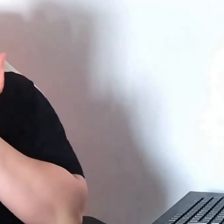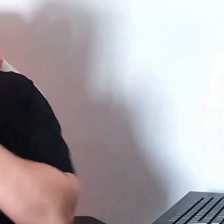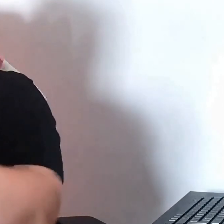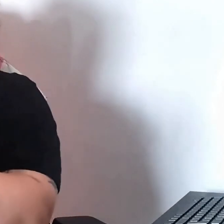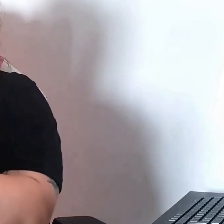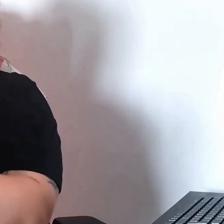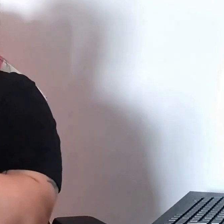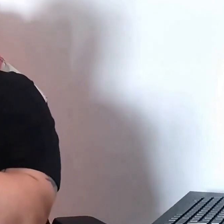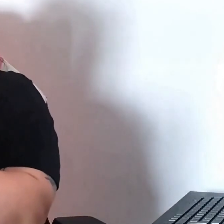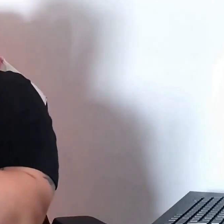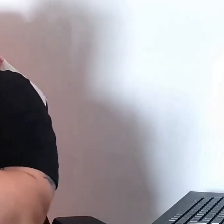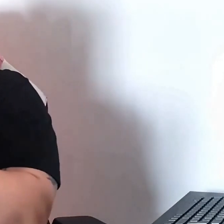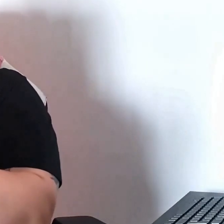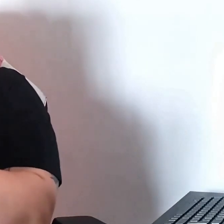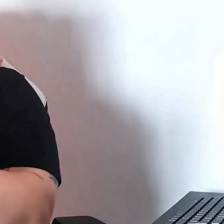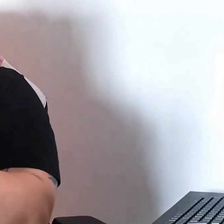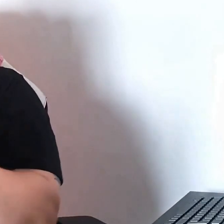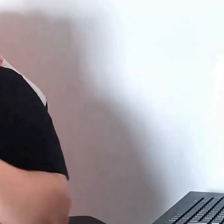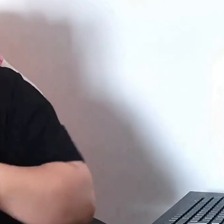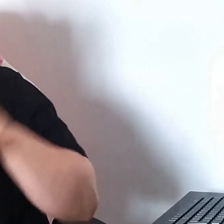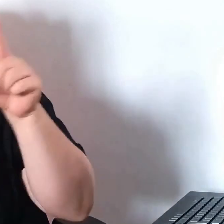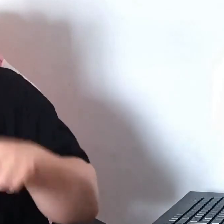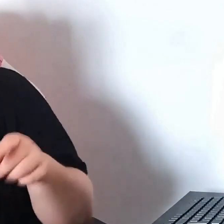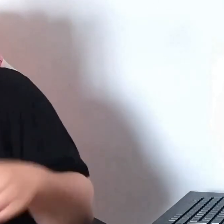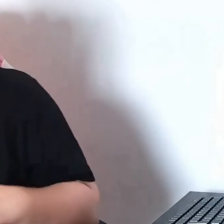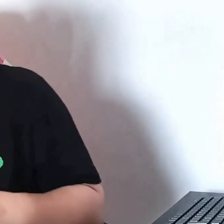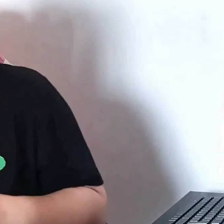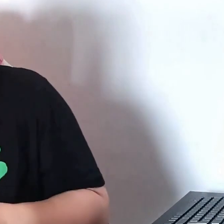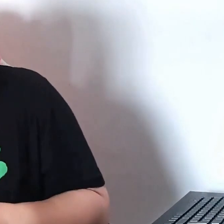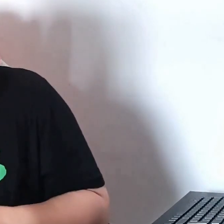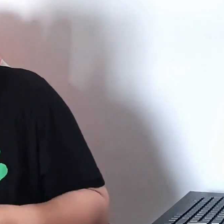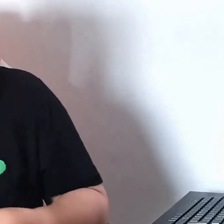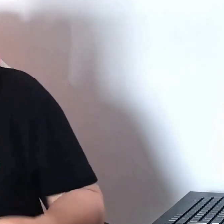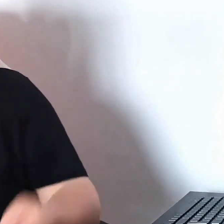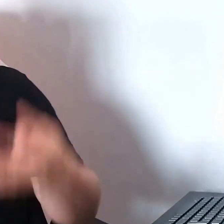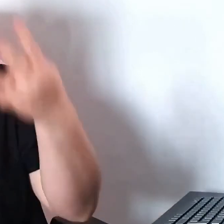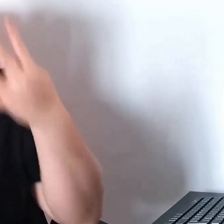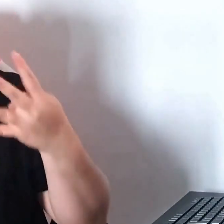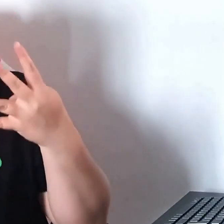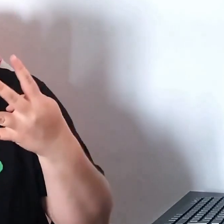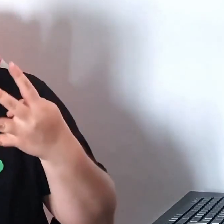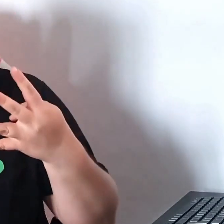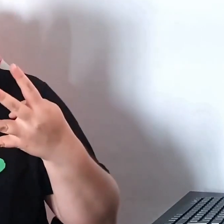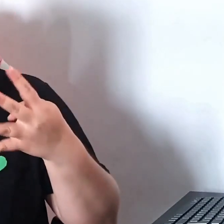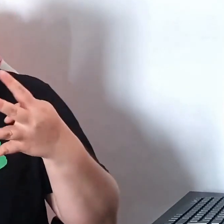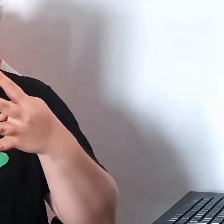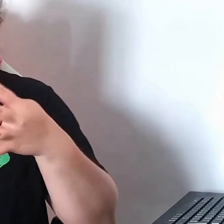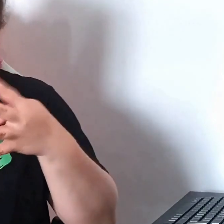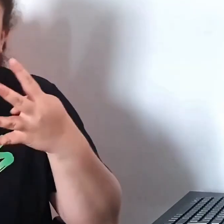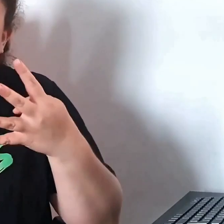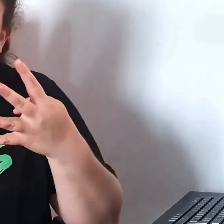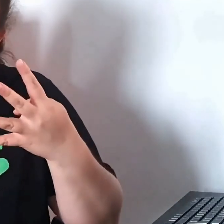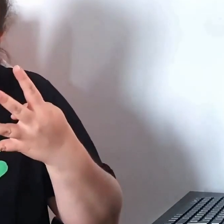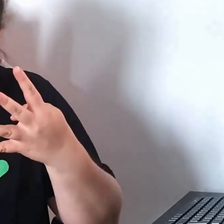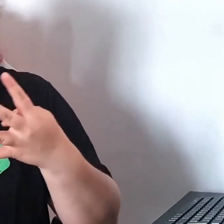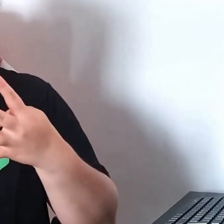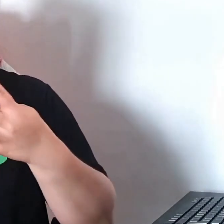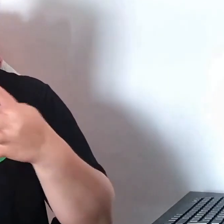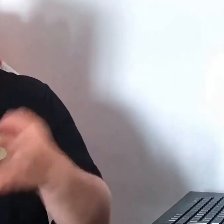current demographic of the diversity stakes. I'm a quadruple threat,